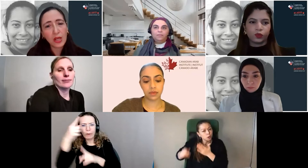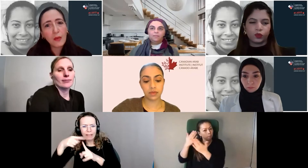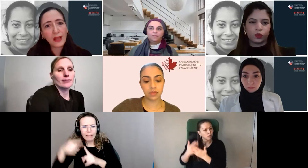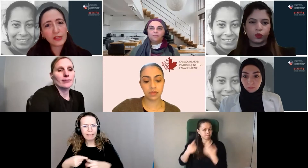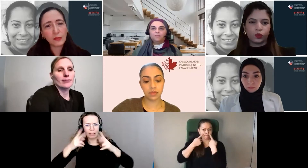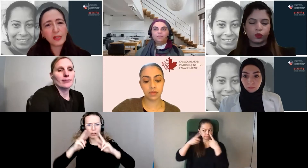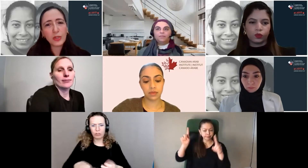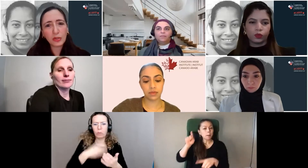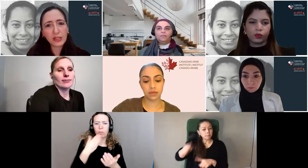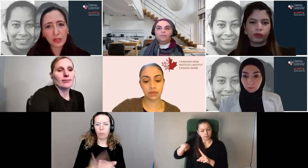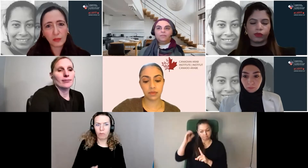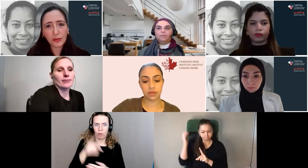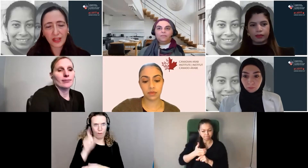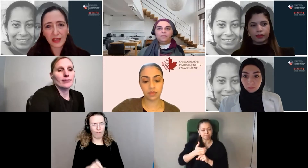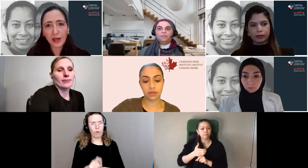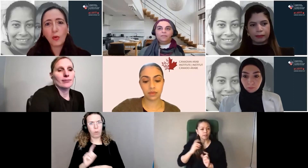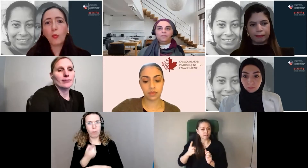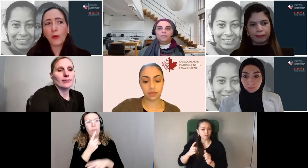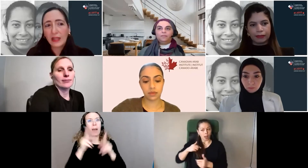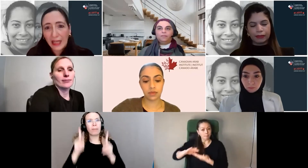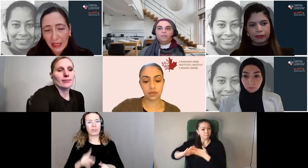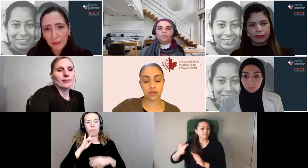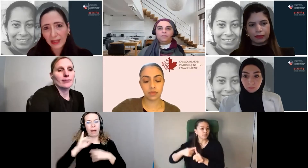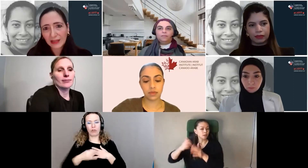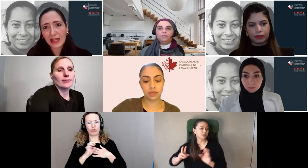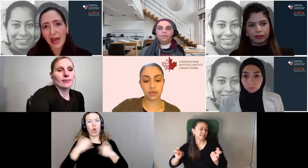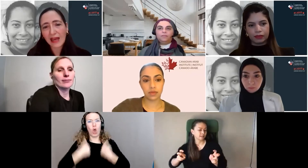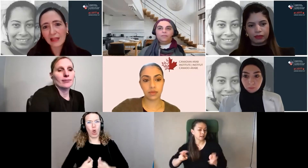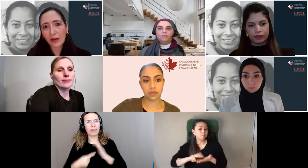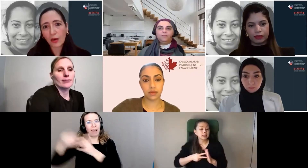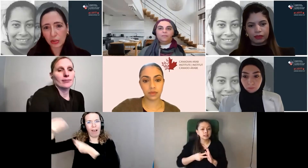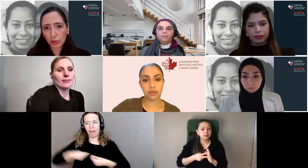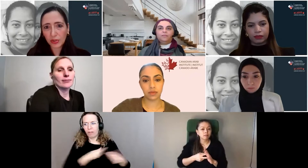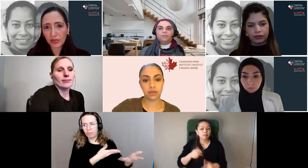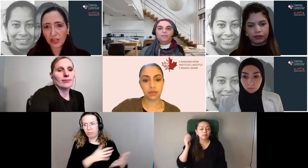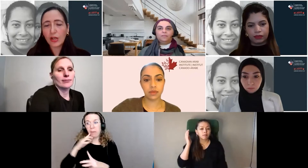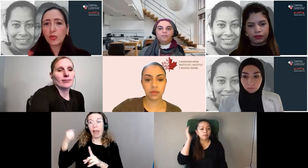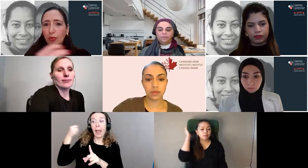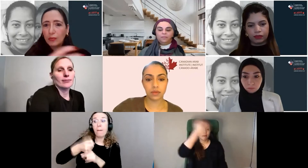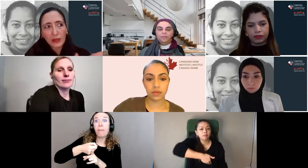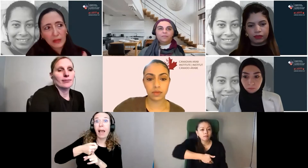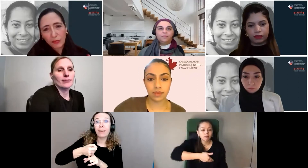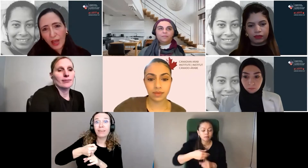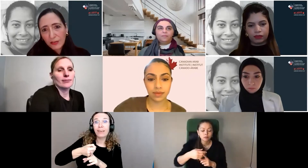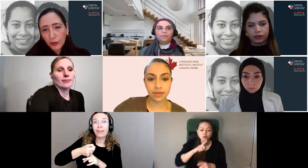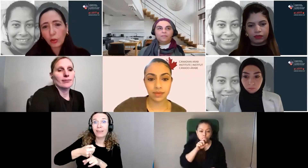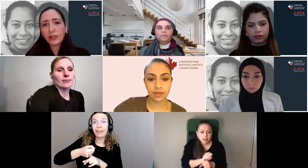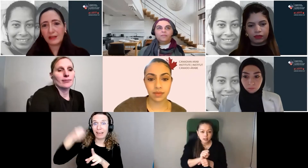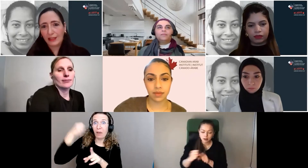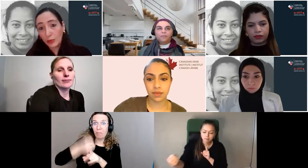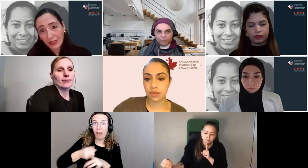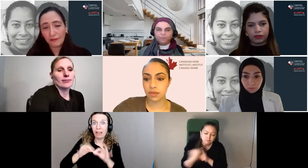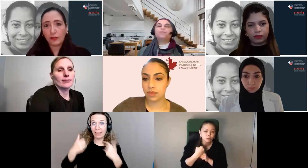person, but sometimes we don't stop to think what the impact that it has on interpreters to transfer